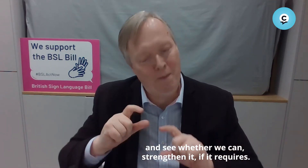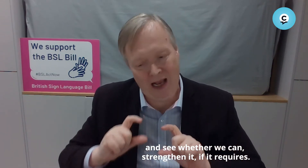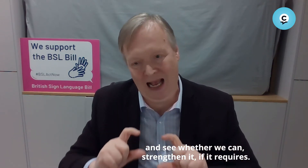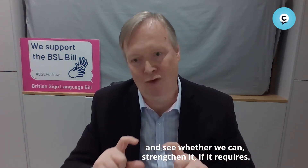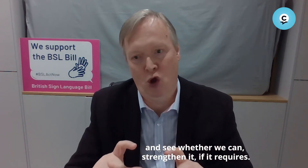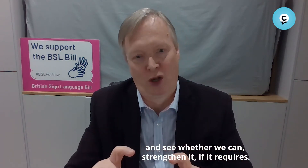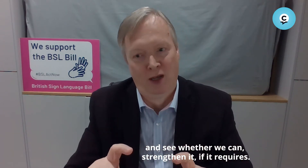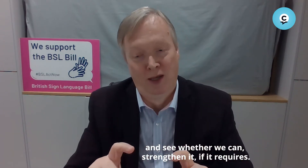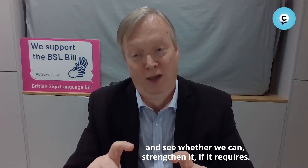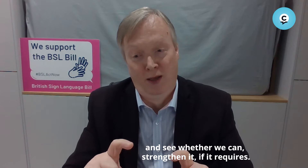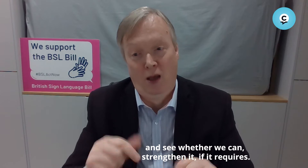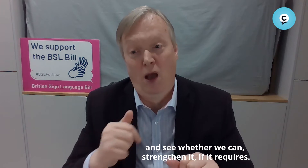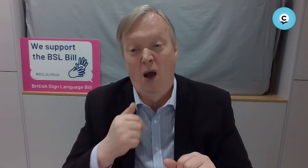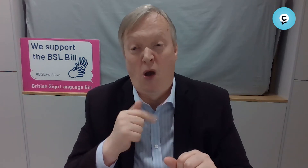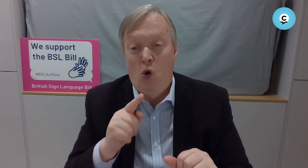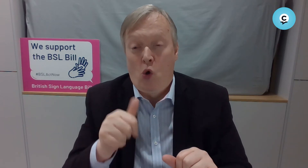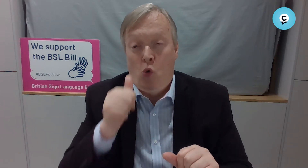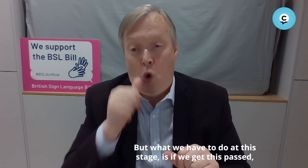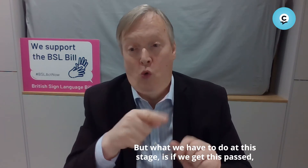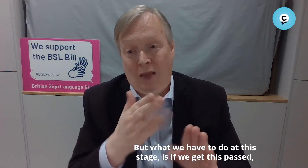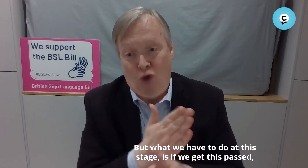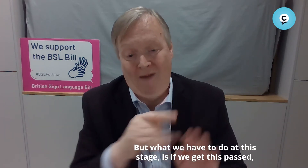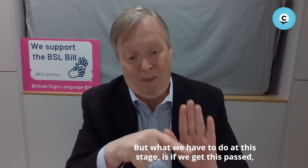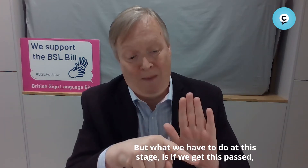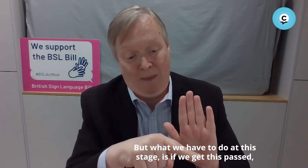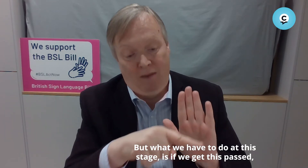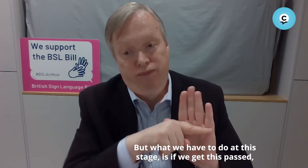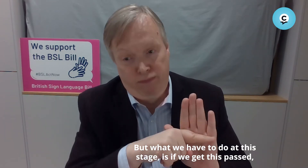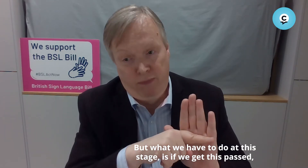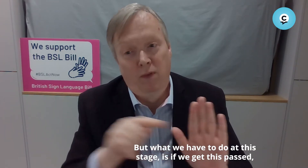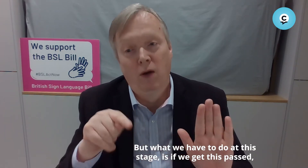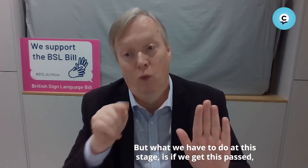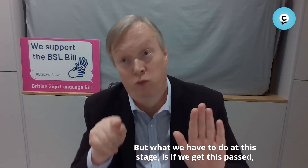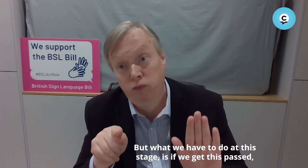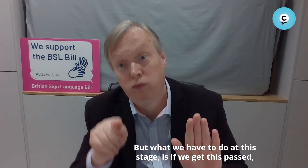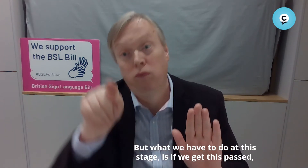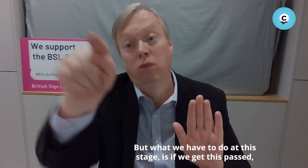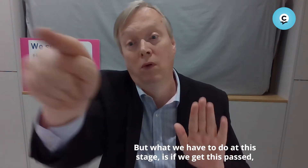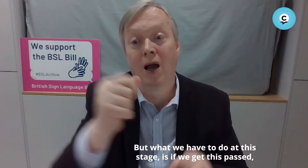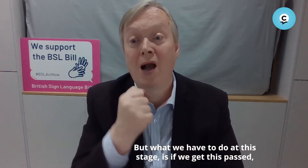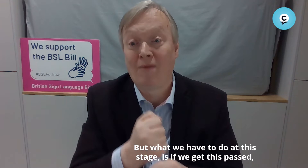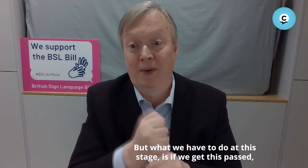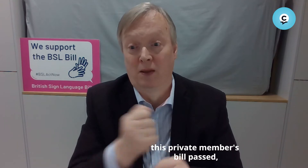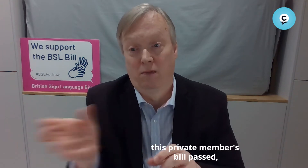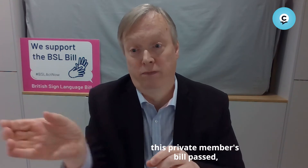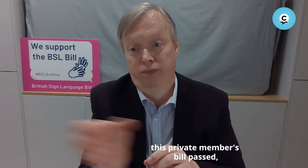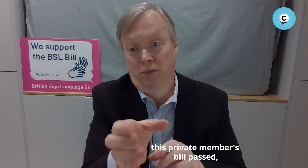strengthen it if it requires. But what we have to do at this stage is, if we get this passed, this private members